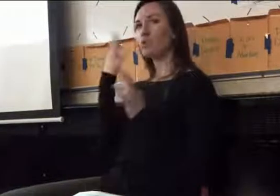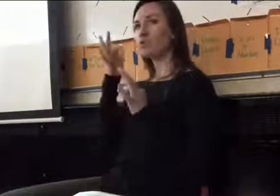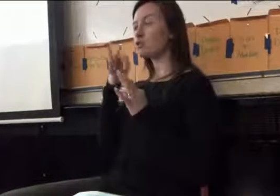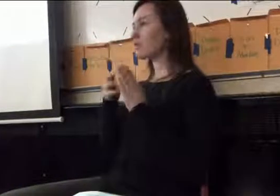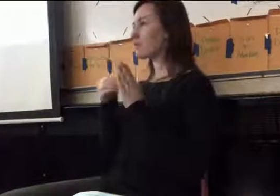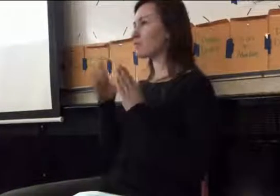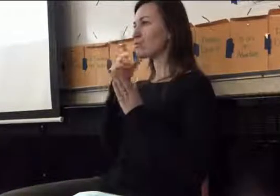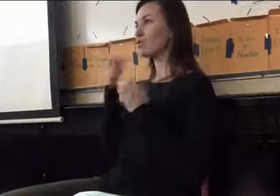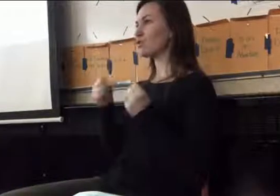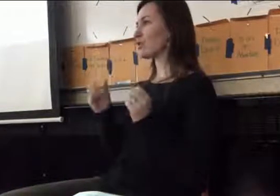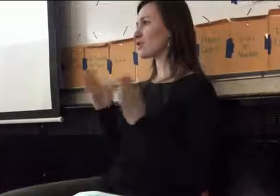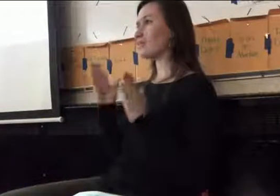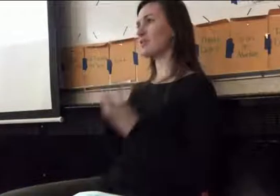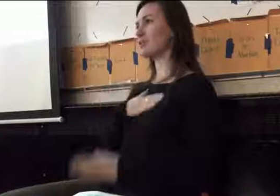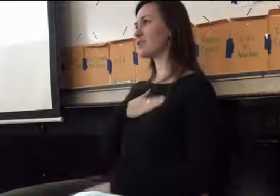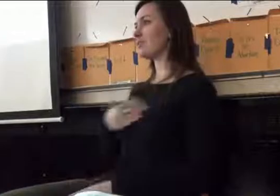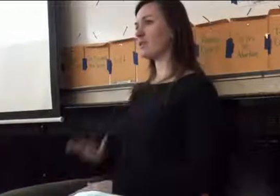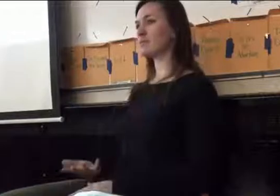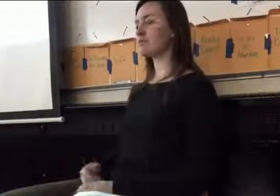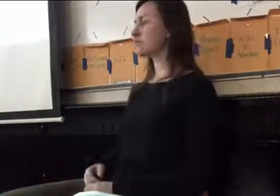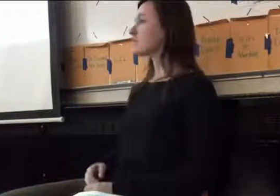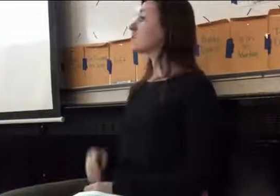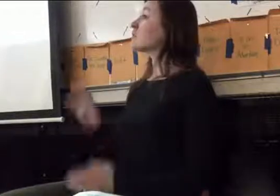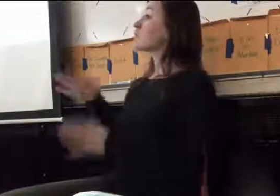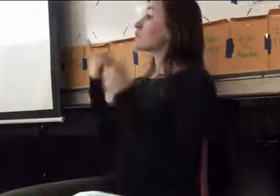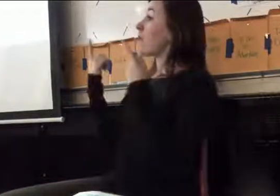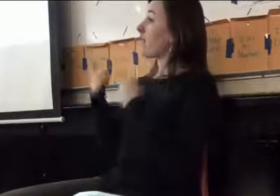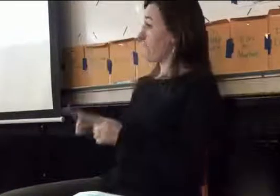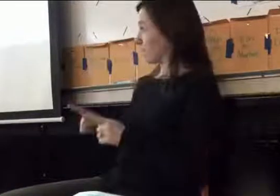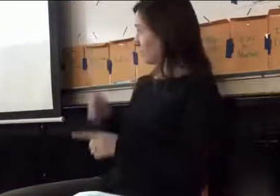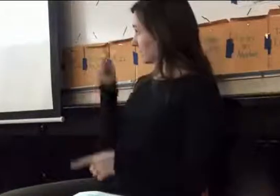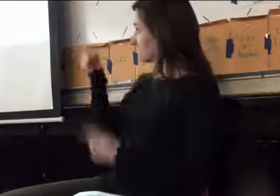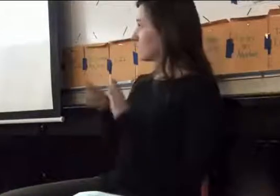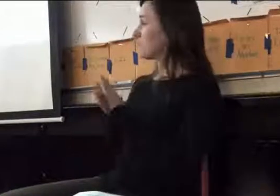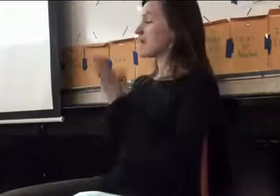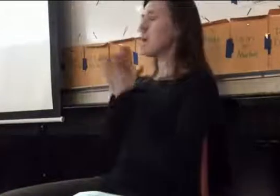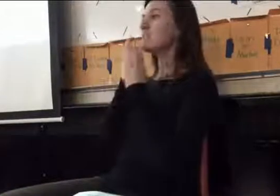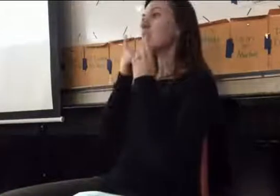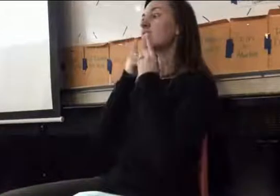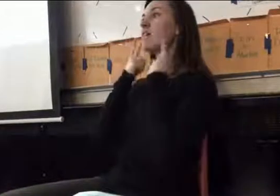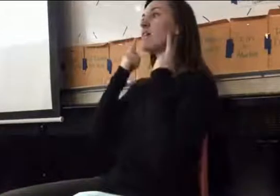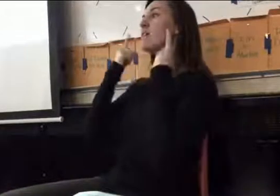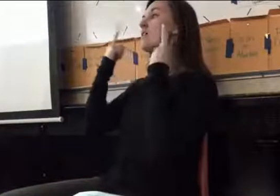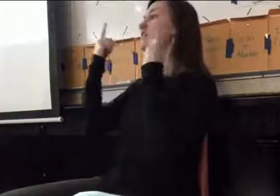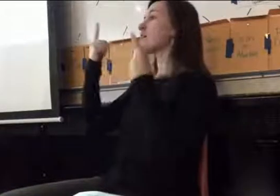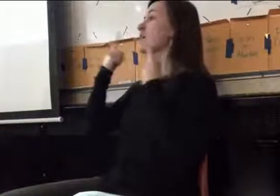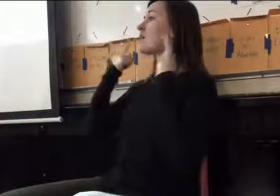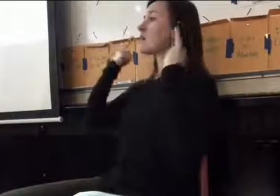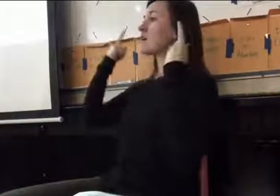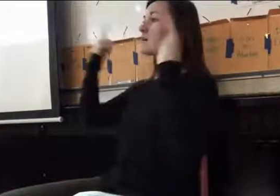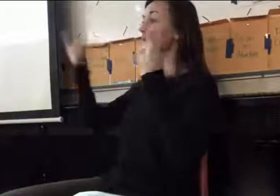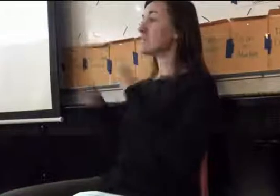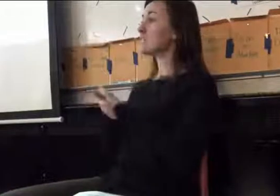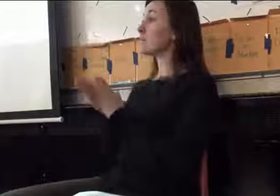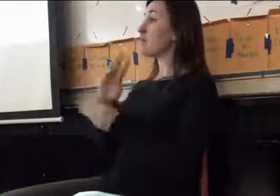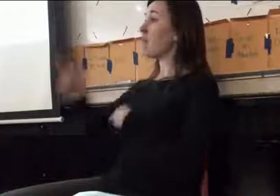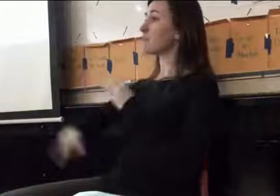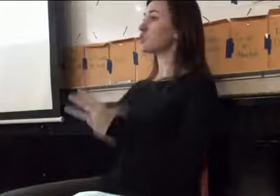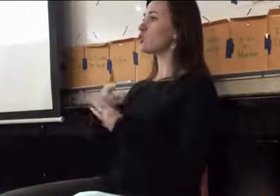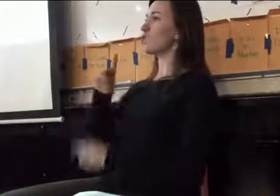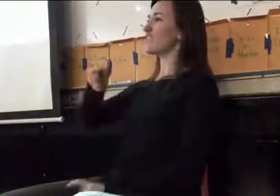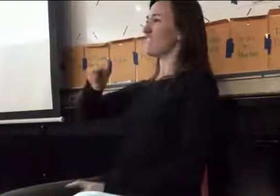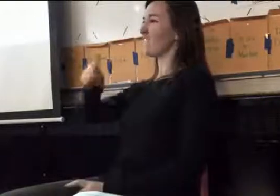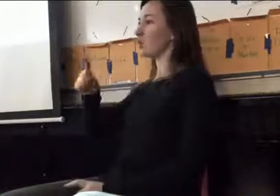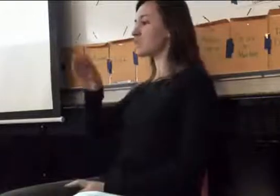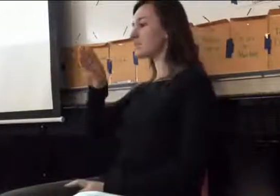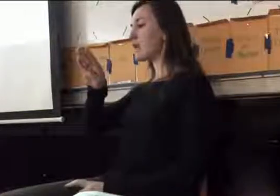not. So what happens is that John D. Rockefeller becomes so famous that he is going to end up becoming the world's very first